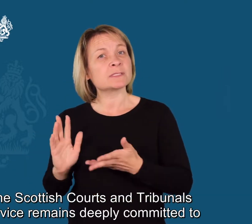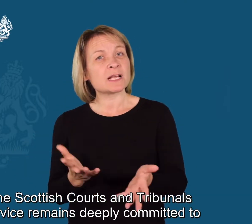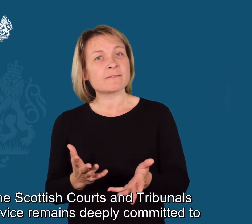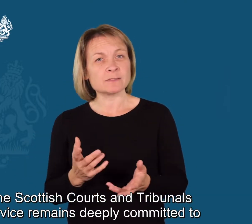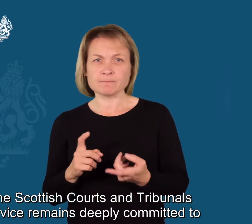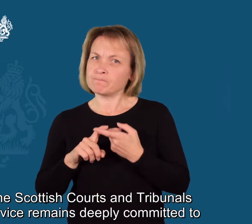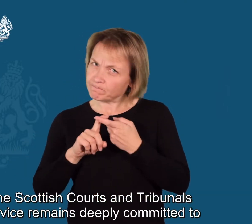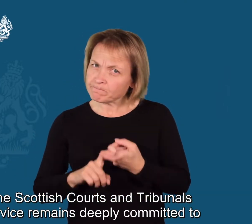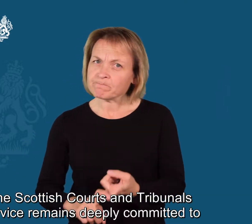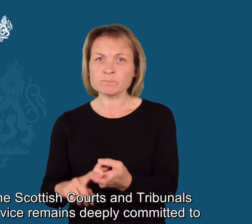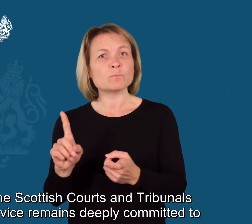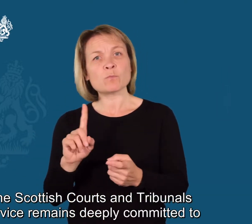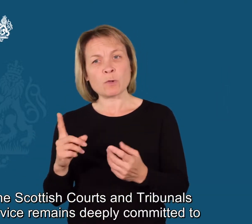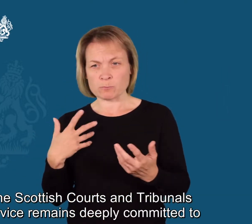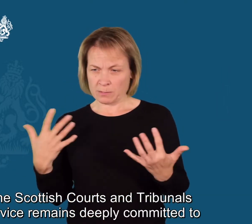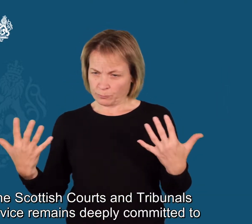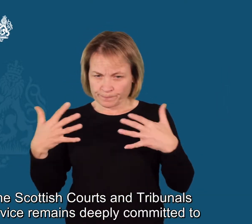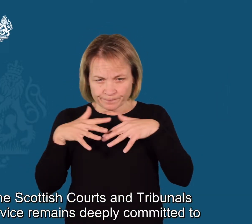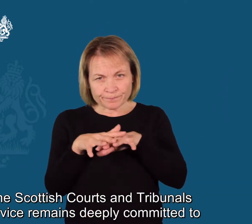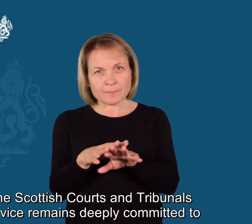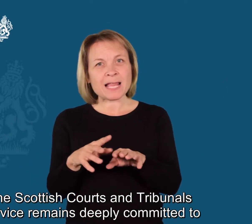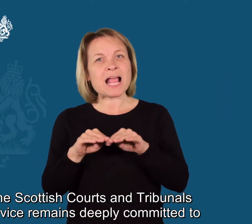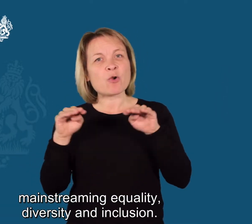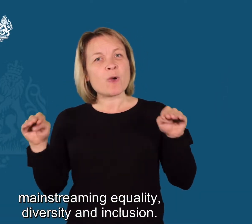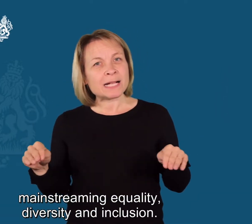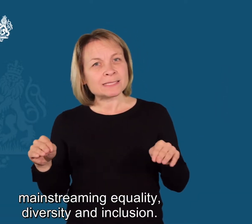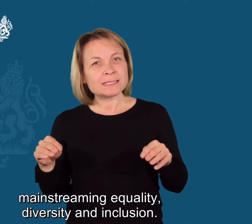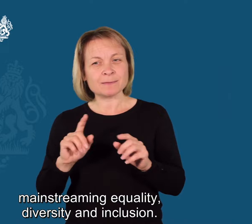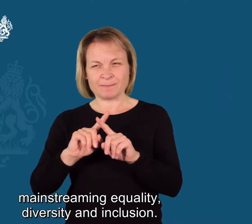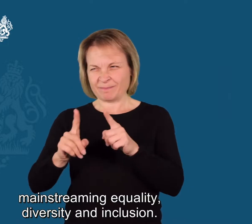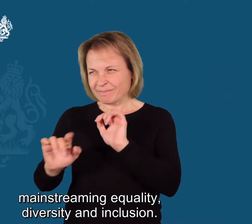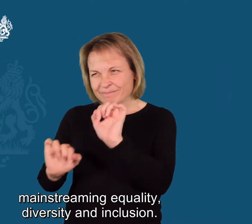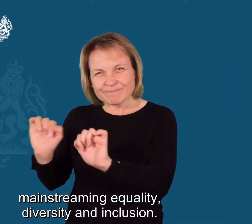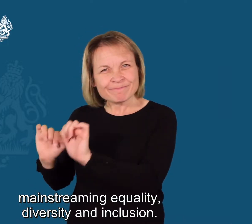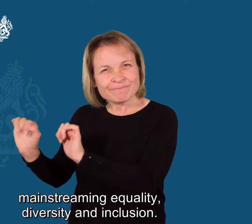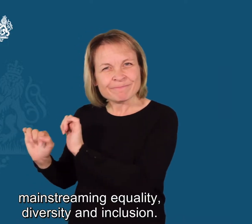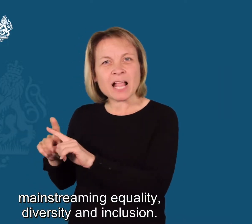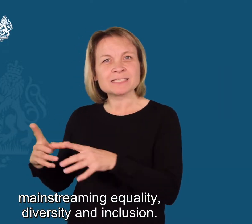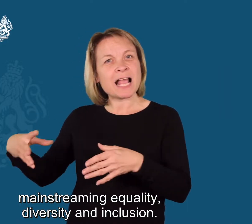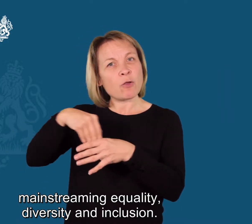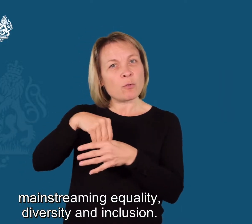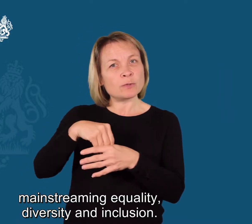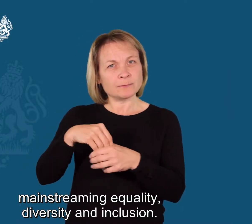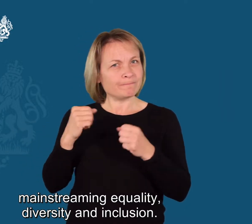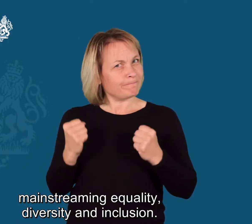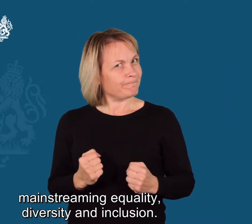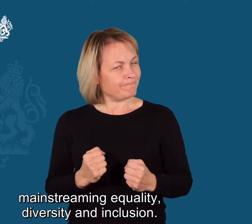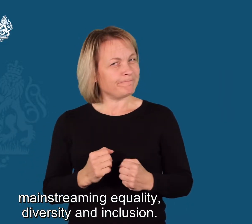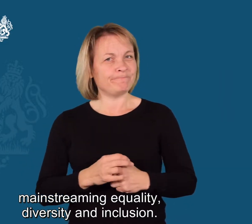The Scottish Courts and Tribunal Service remains deeply committed to mainstreaming equality, diversity and inclusion.